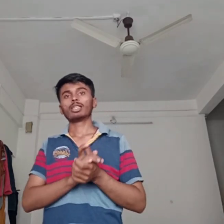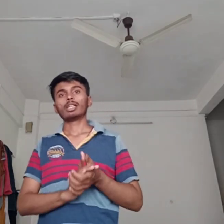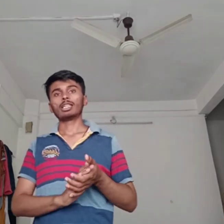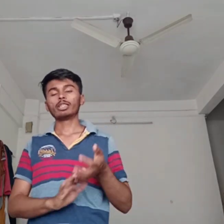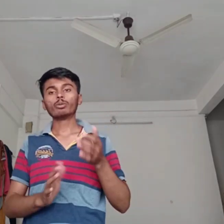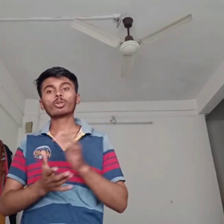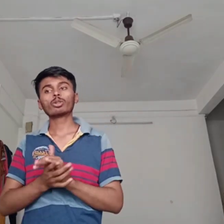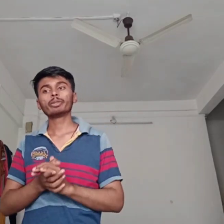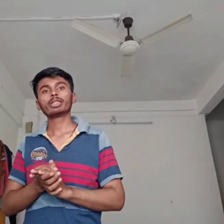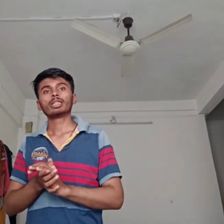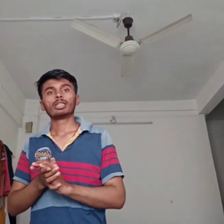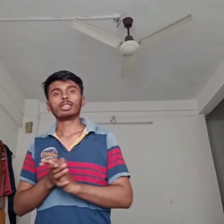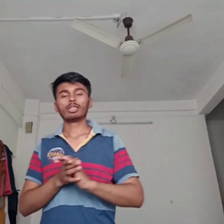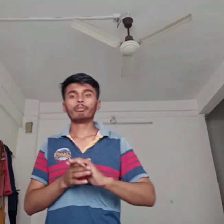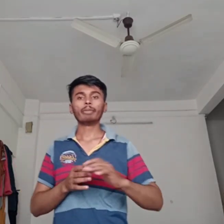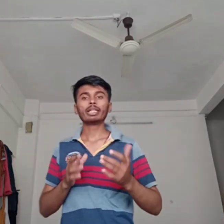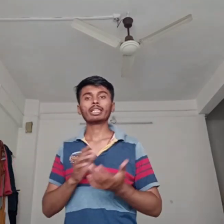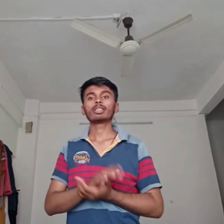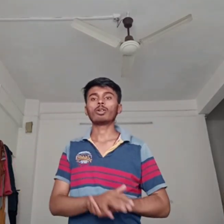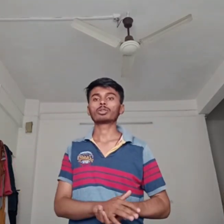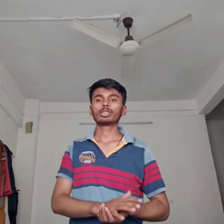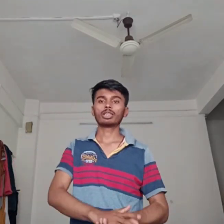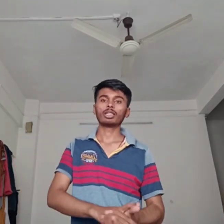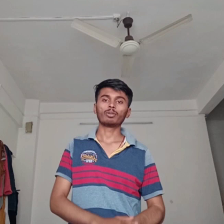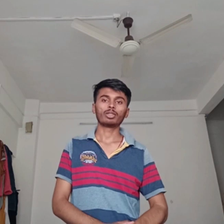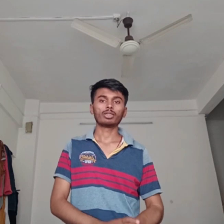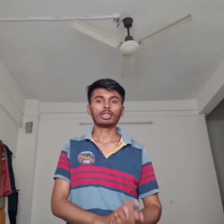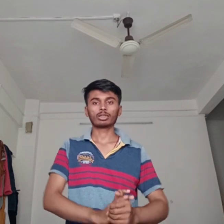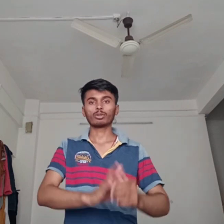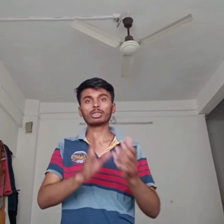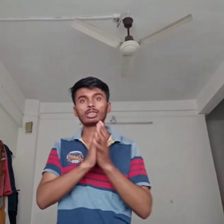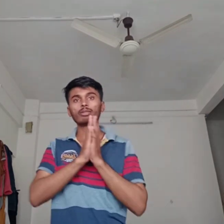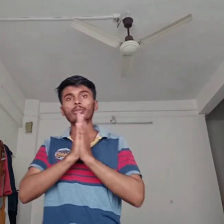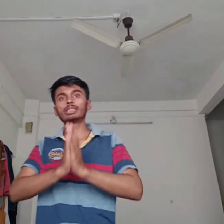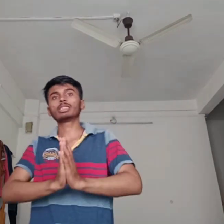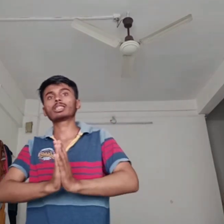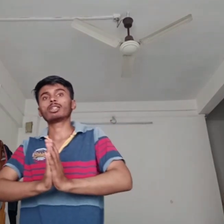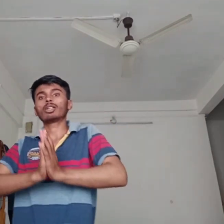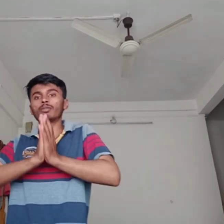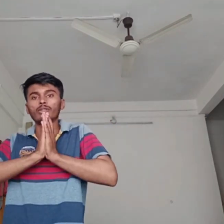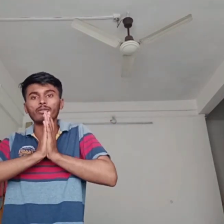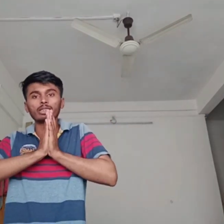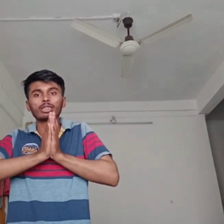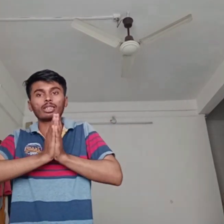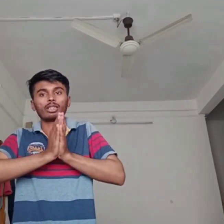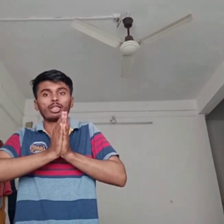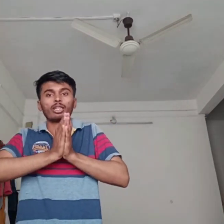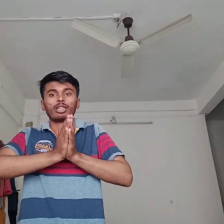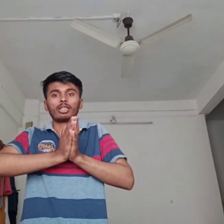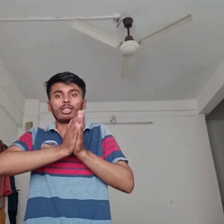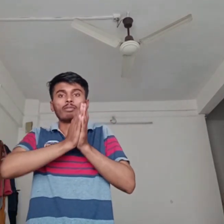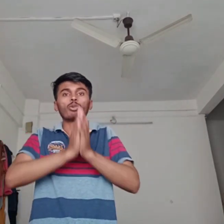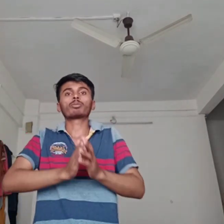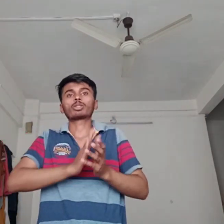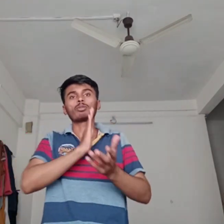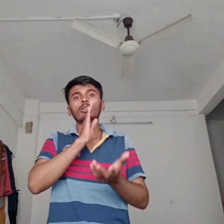and hemoglobin maintain oxygen level. So this is the basic information of the